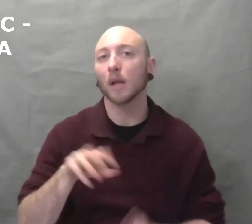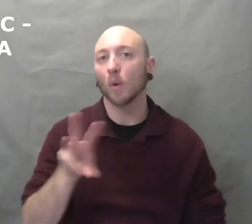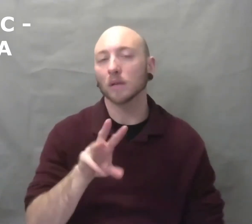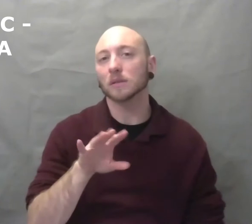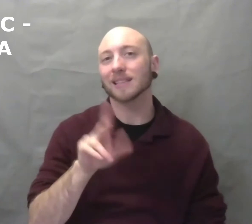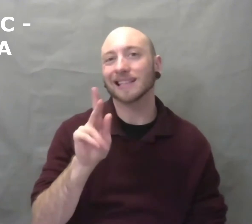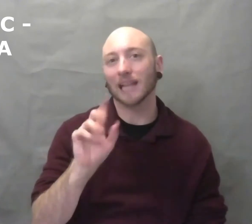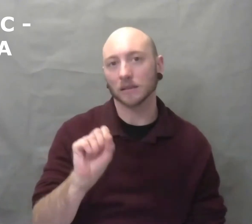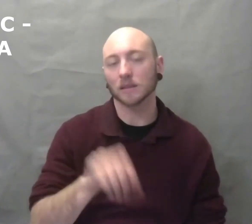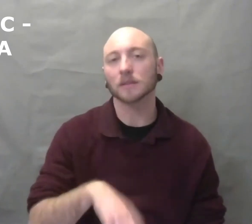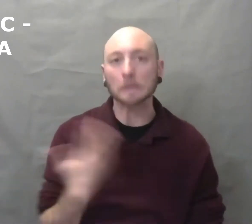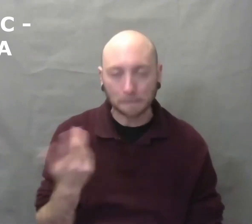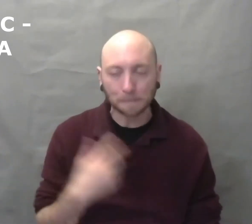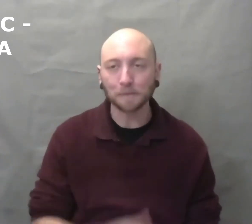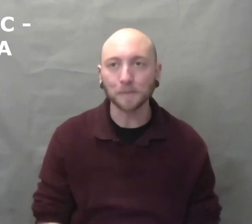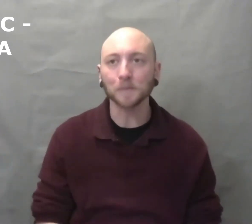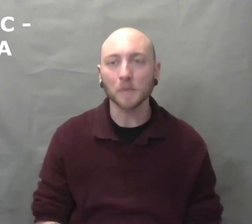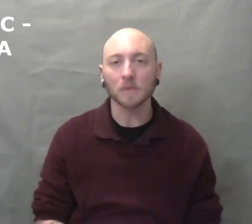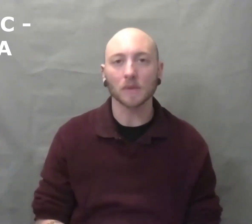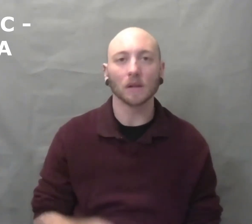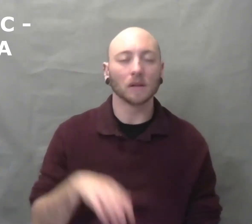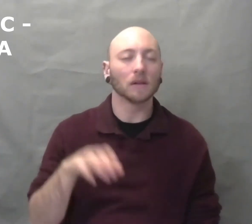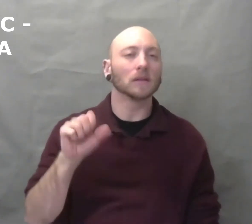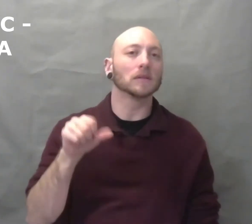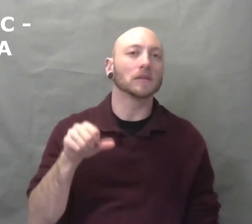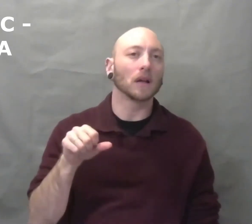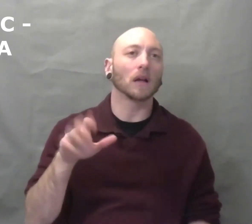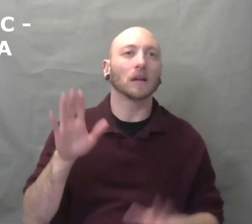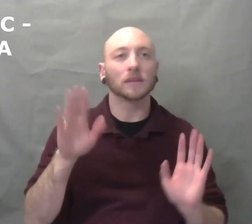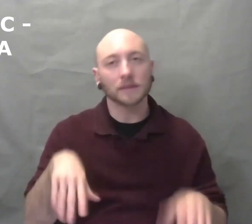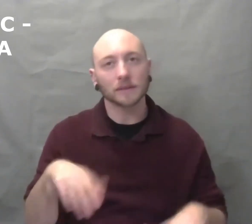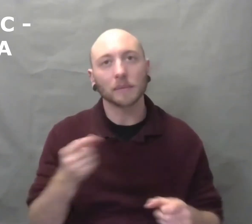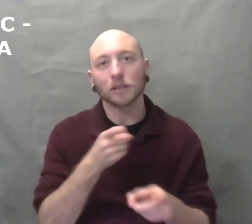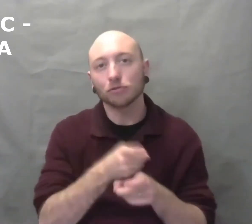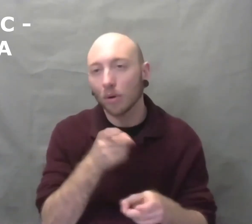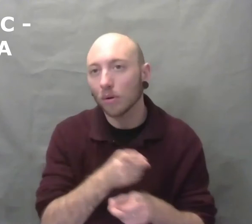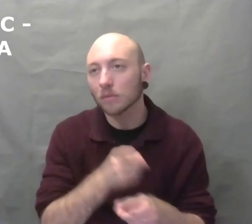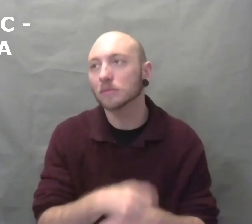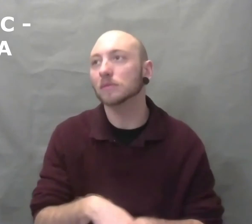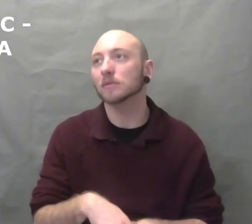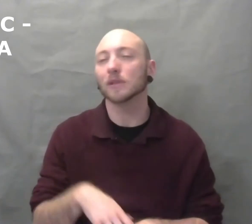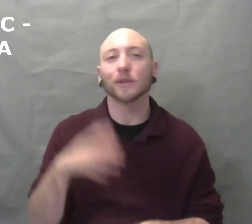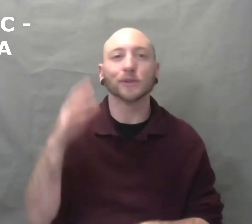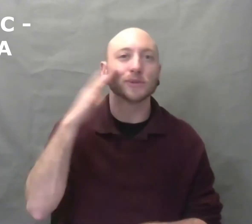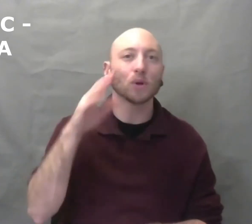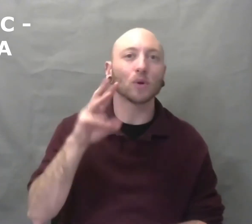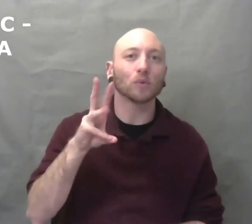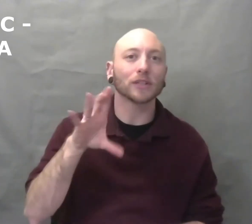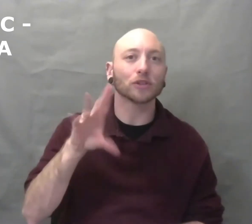Kansas. Yes, I've heard all the jokes. You're not in Kansas anymore. Click your heels 3 times, Dorothy. I'll drop a house on your sister, even though I have a